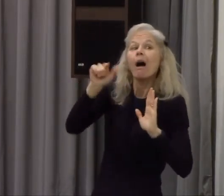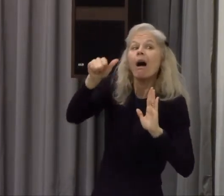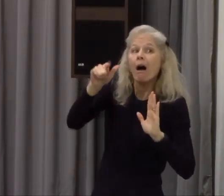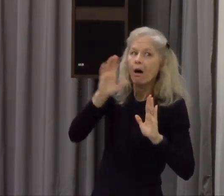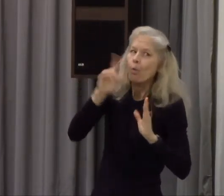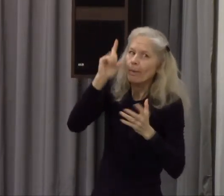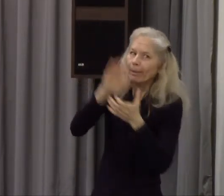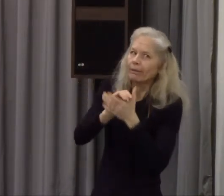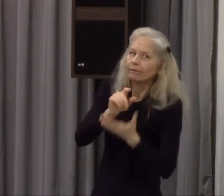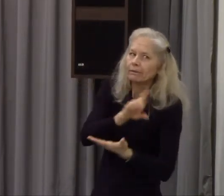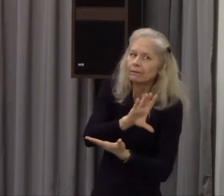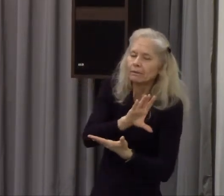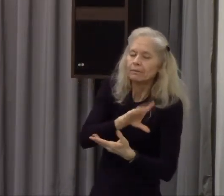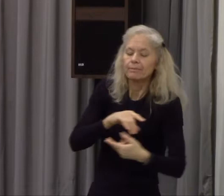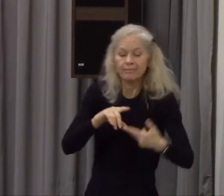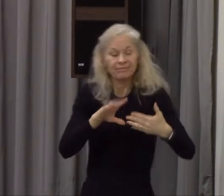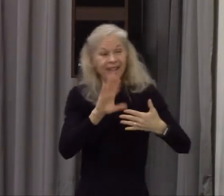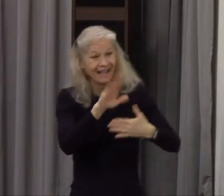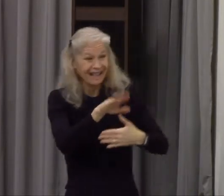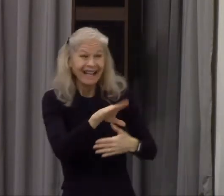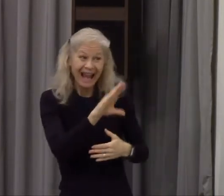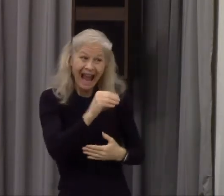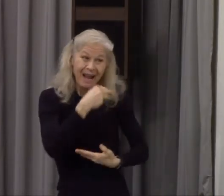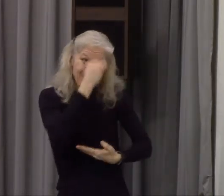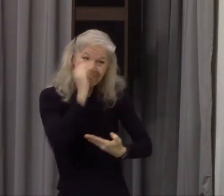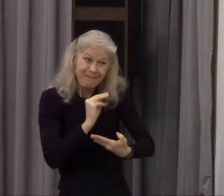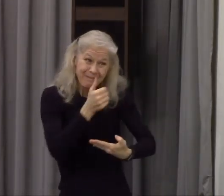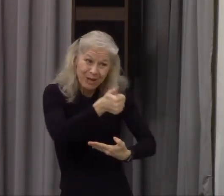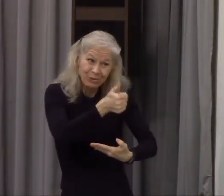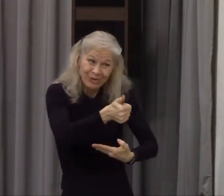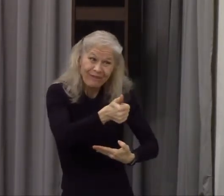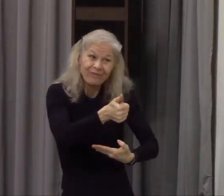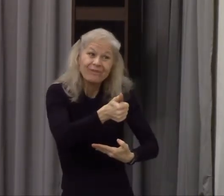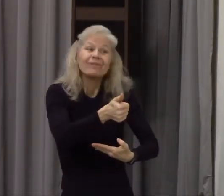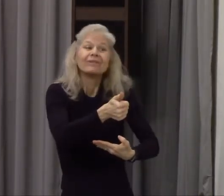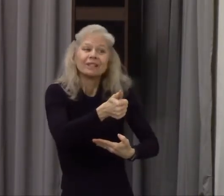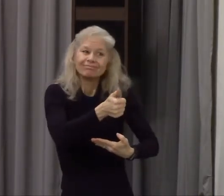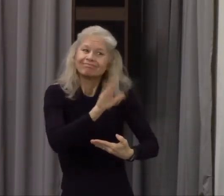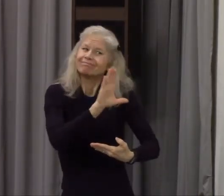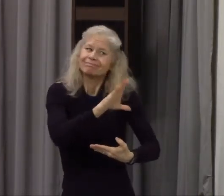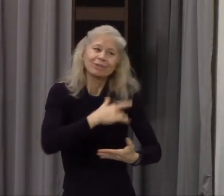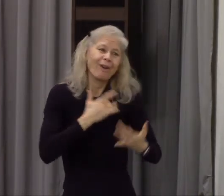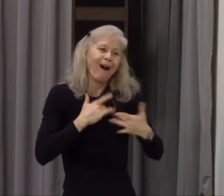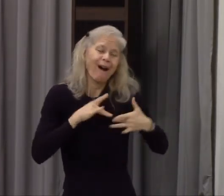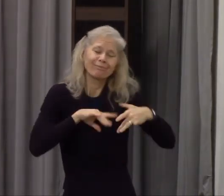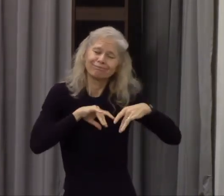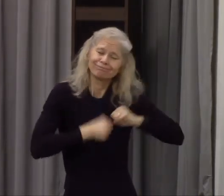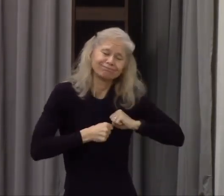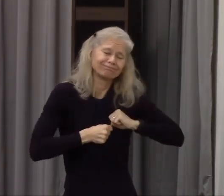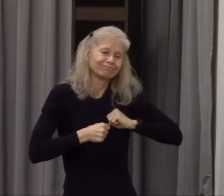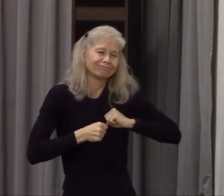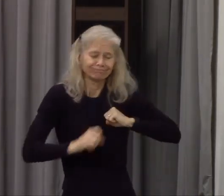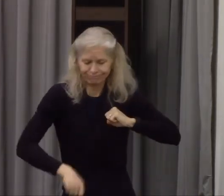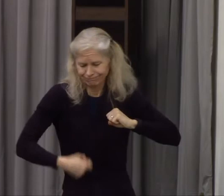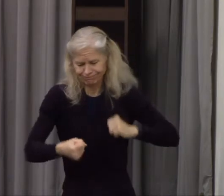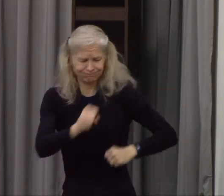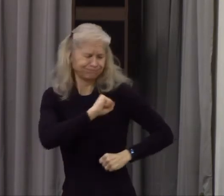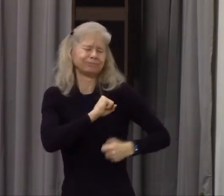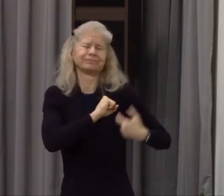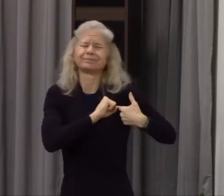Mary, in her personal life. Here she is, she's betrothed to a husband. They're in kind of what we might look at